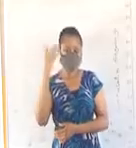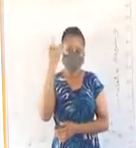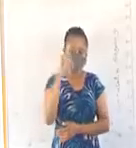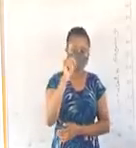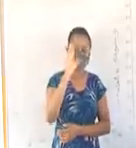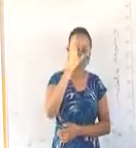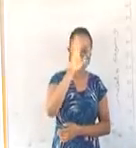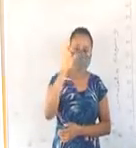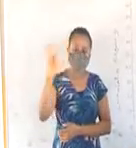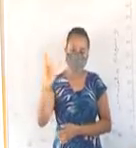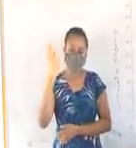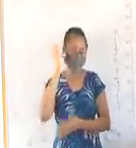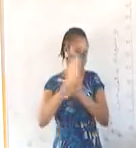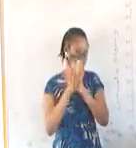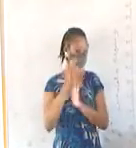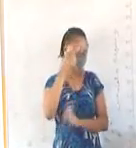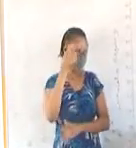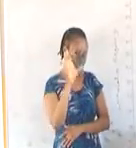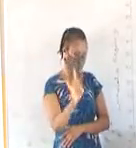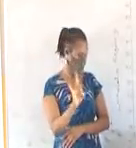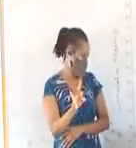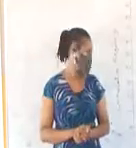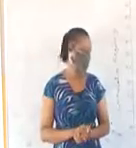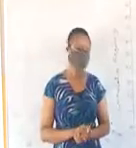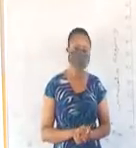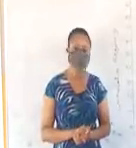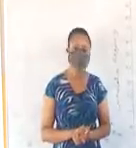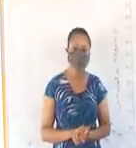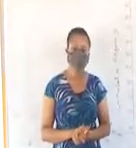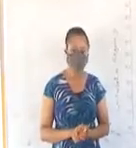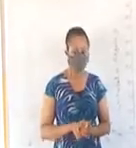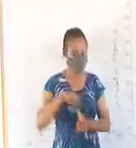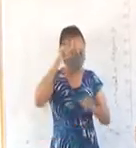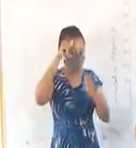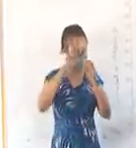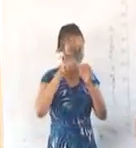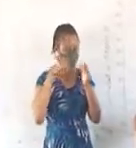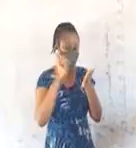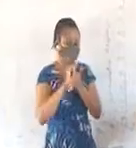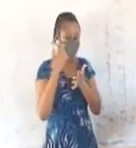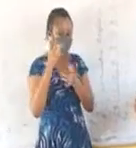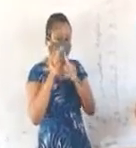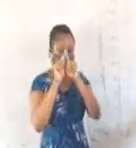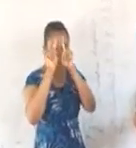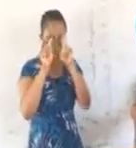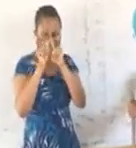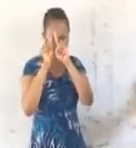that. 28, close to 30. When it is